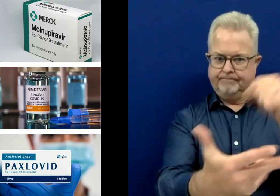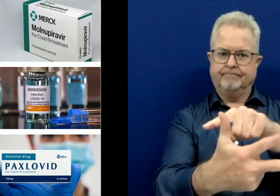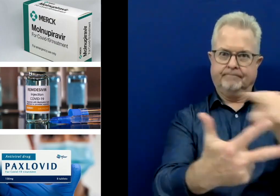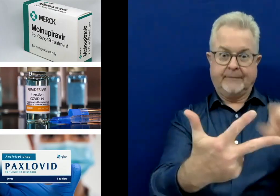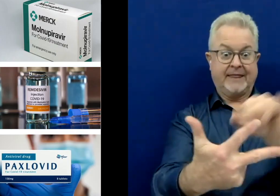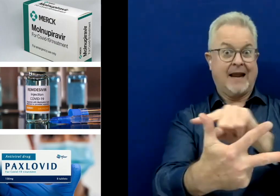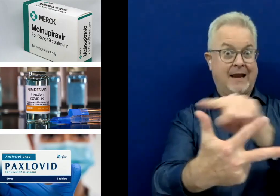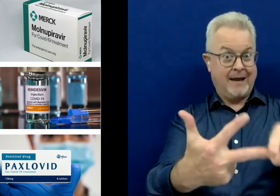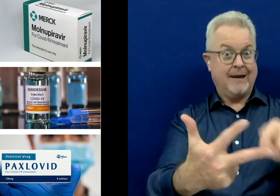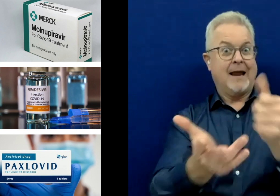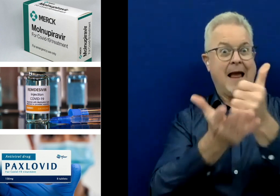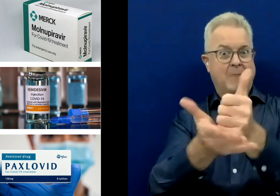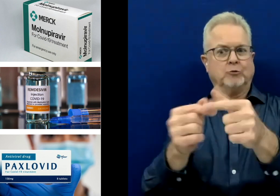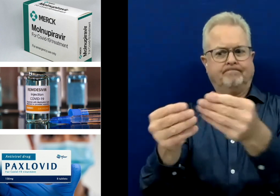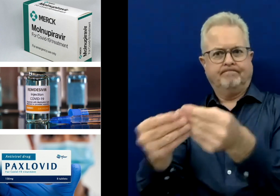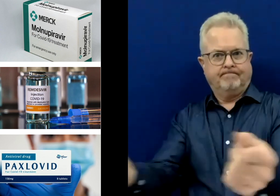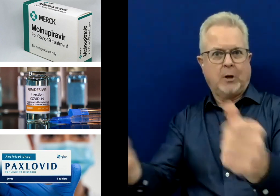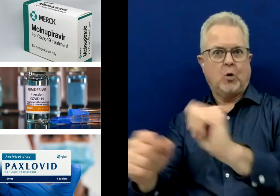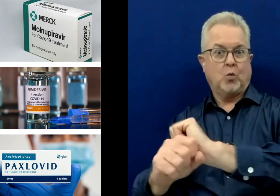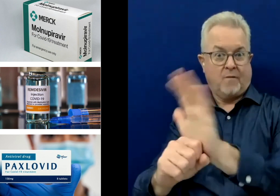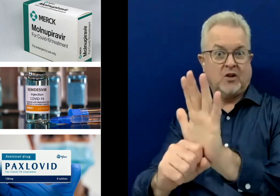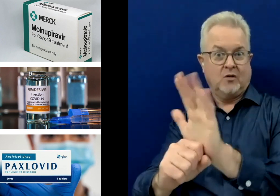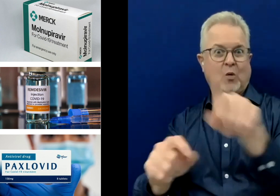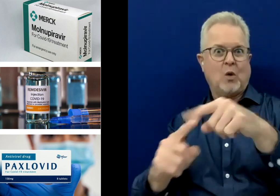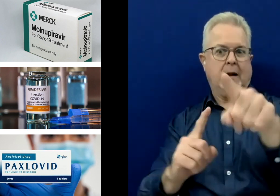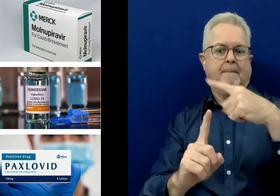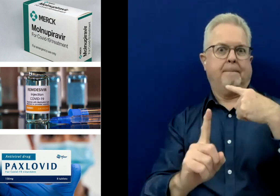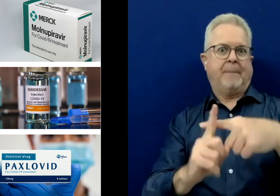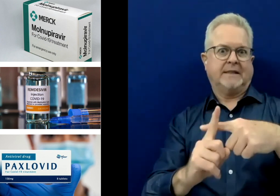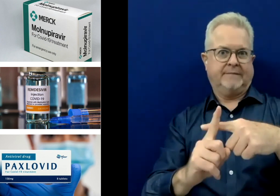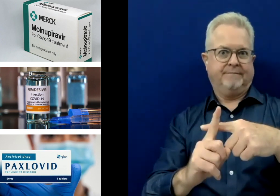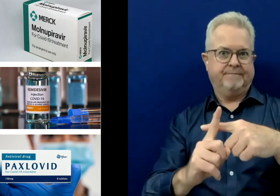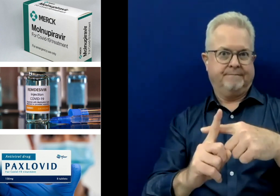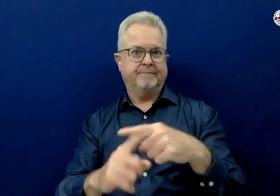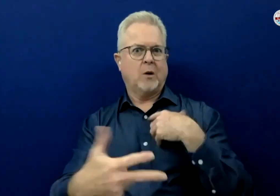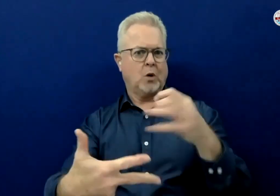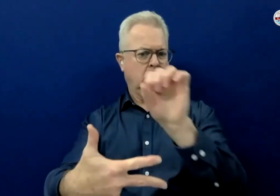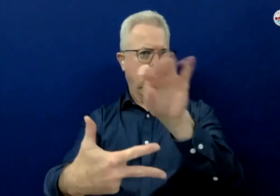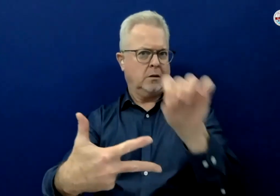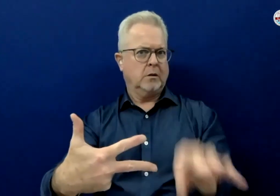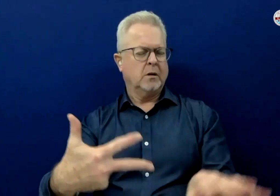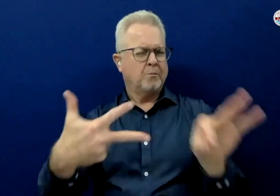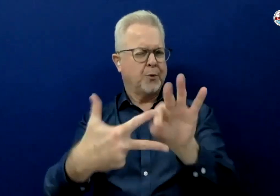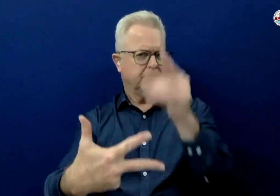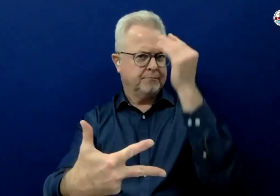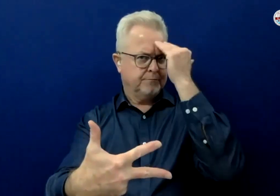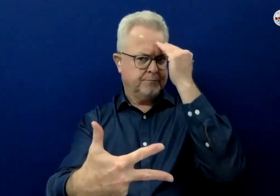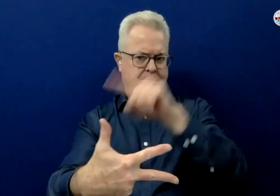And the Food and Drug Administration has also approved on these 3 medications, which is the best medication to treat the symptoms